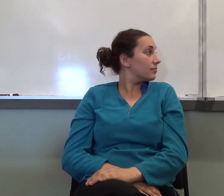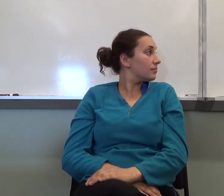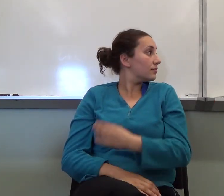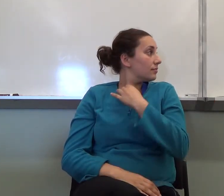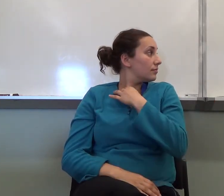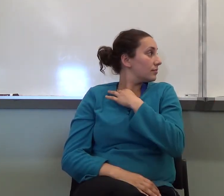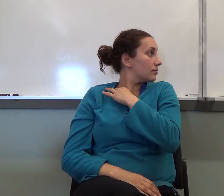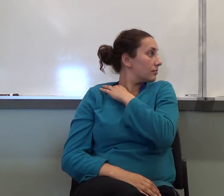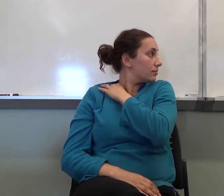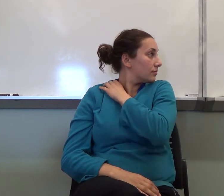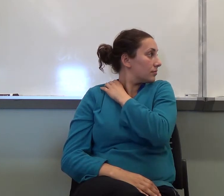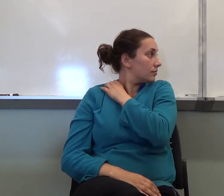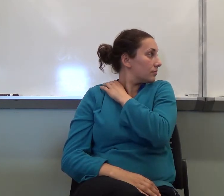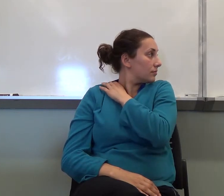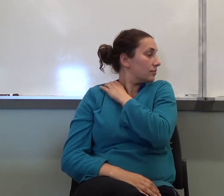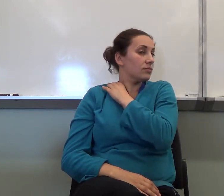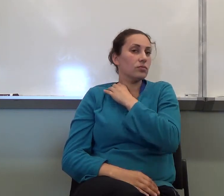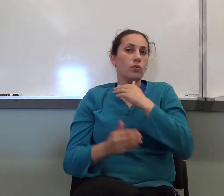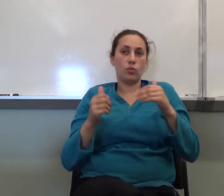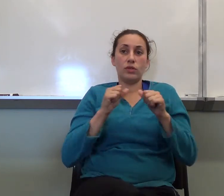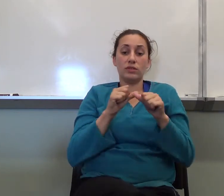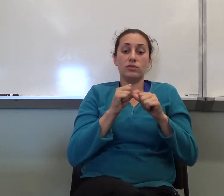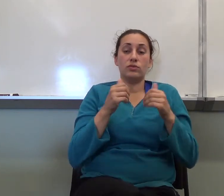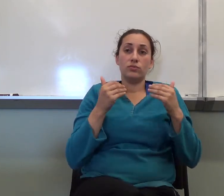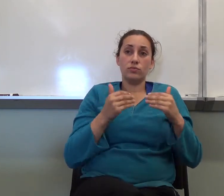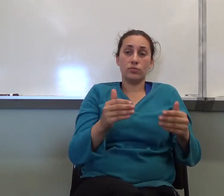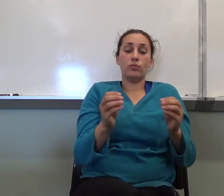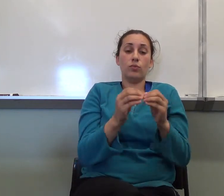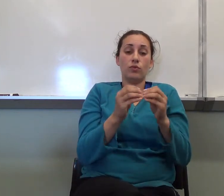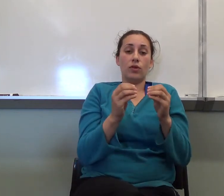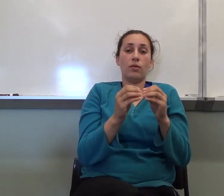And we'll get beyond that, but not right away.